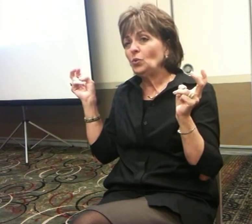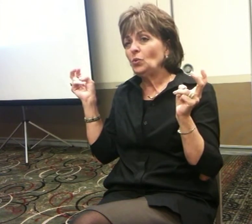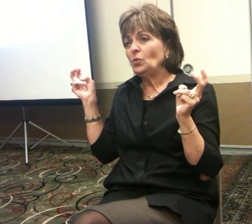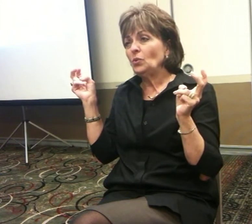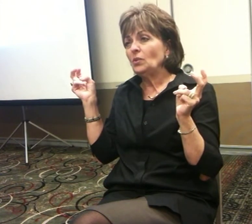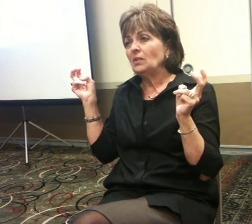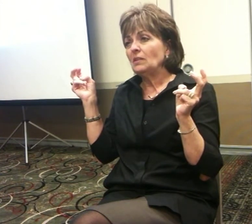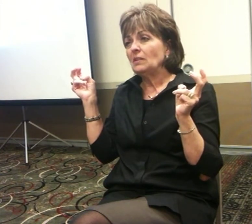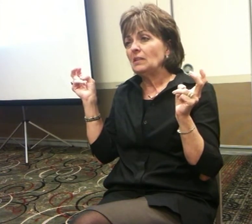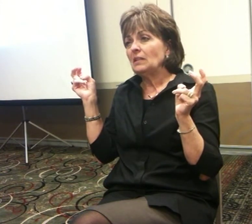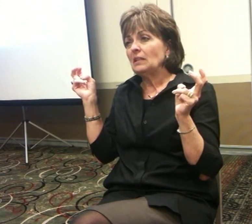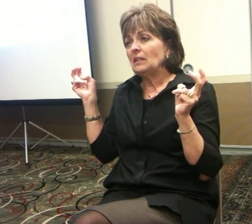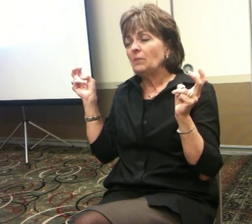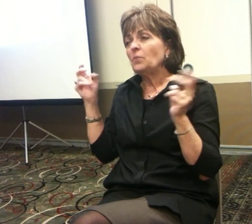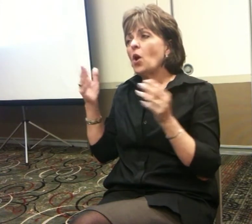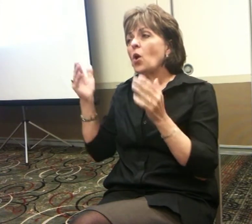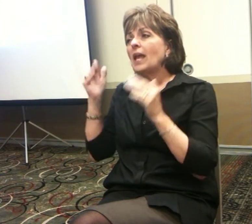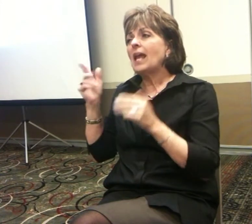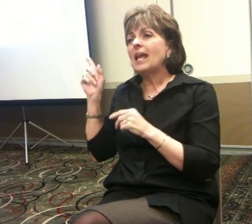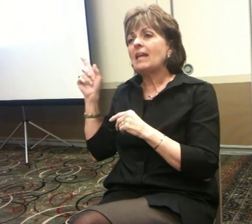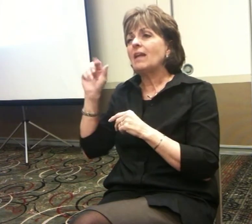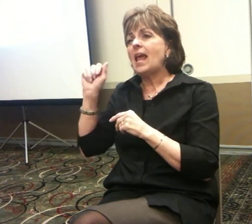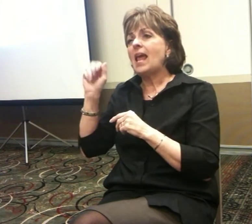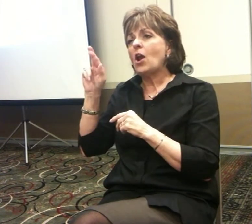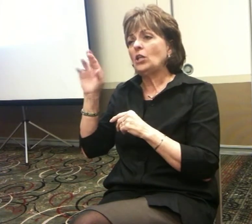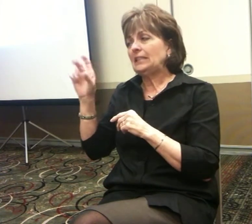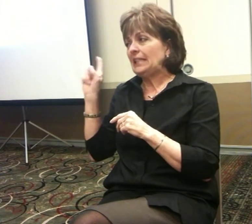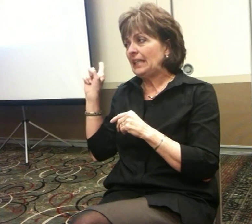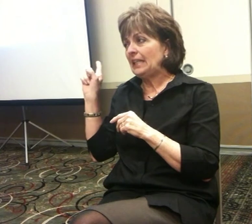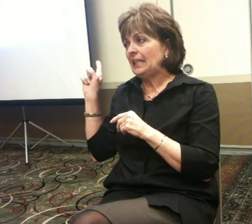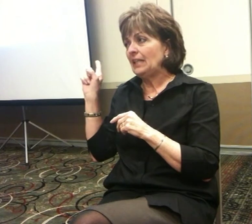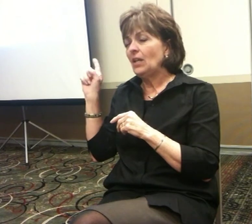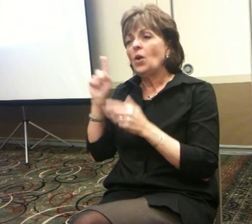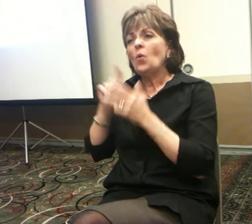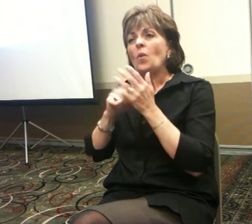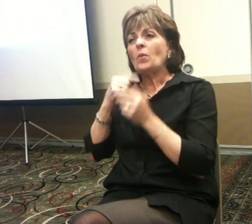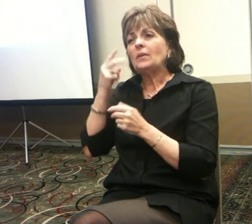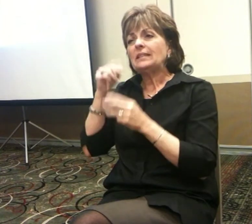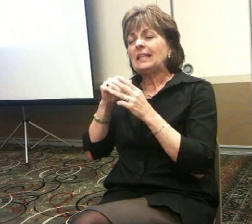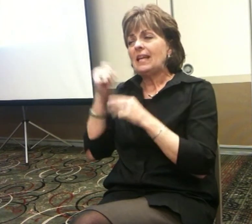All right? How about this next ARC? Let me see in this one with Mr. Thompson.